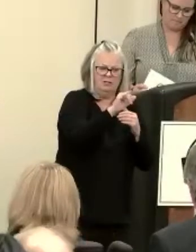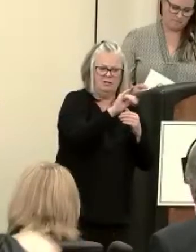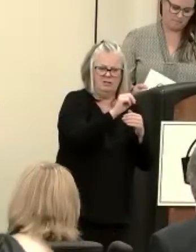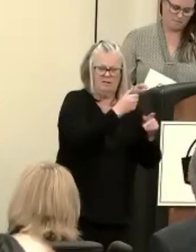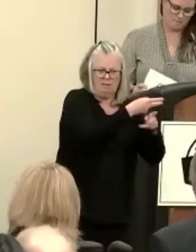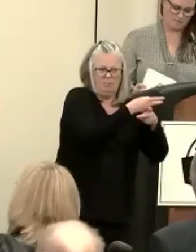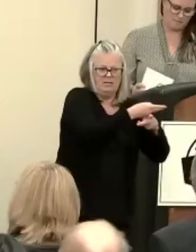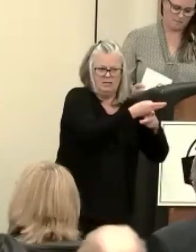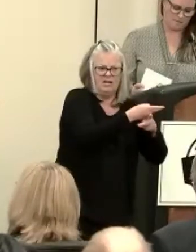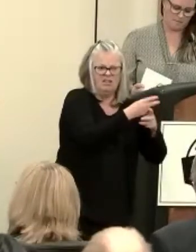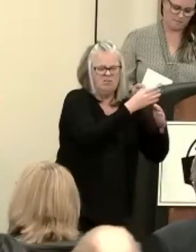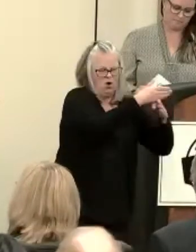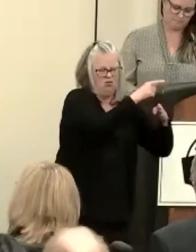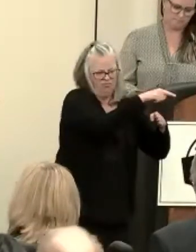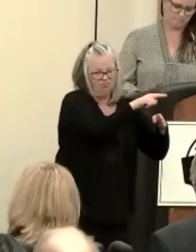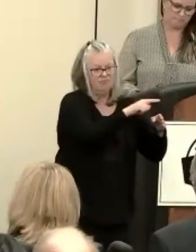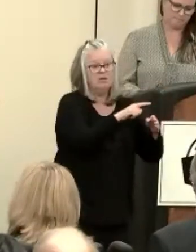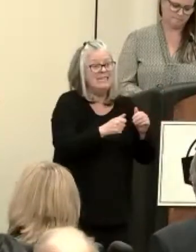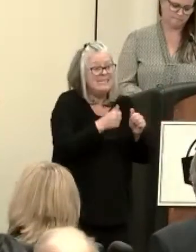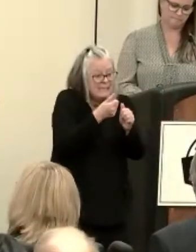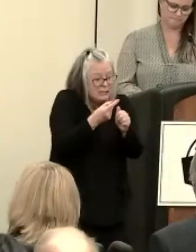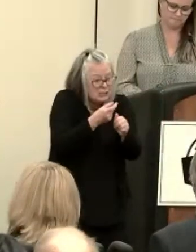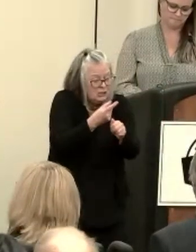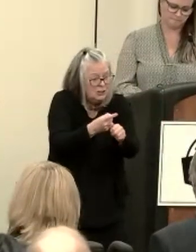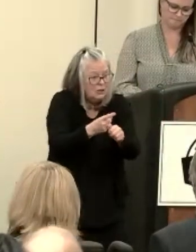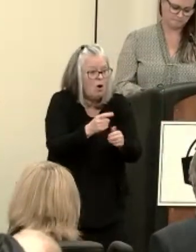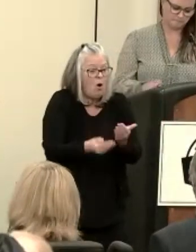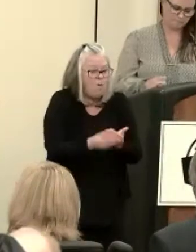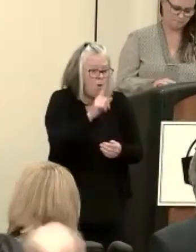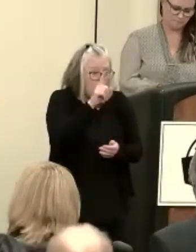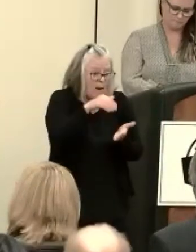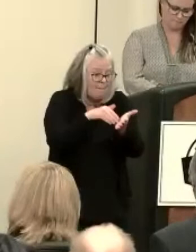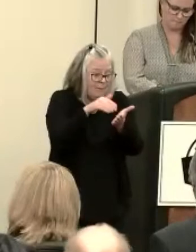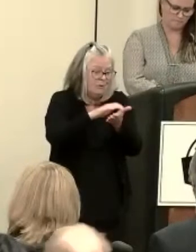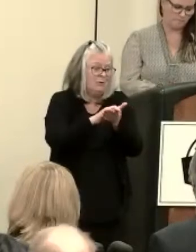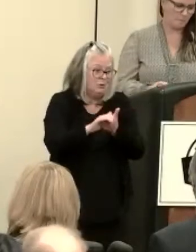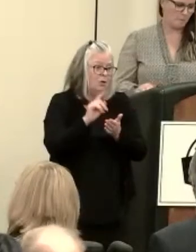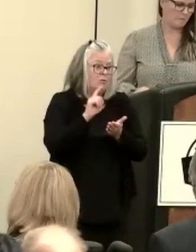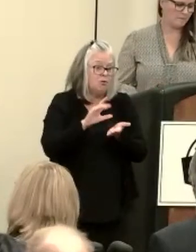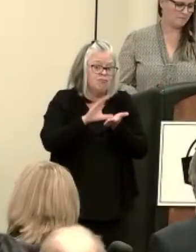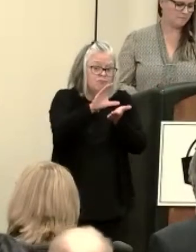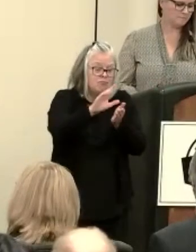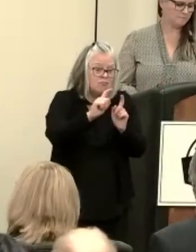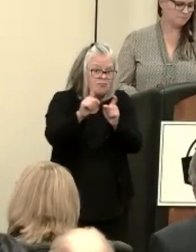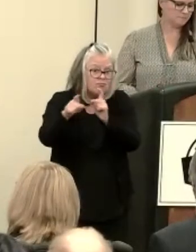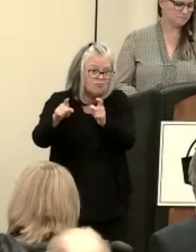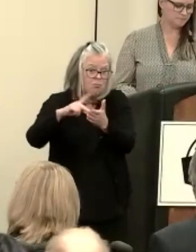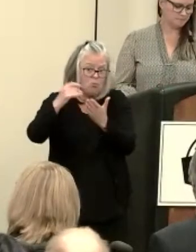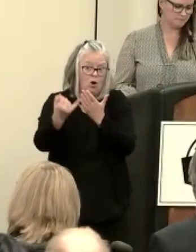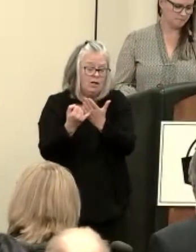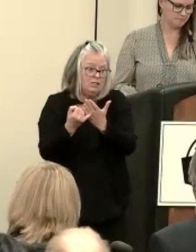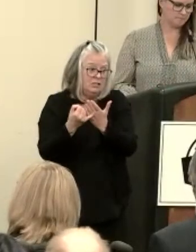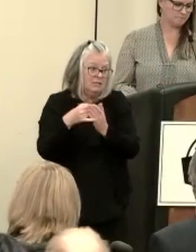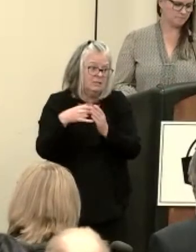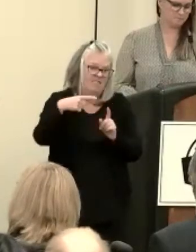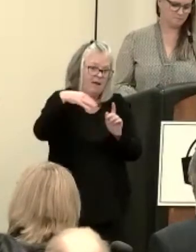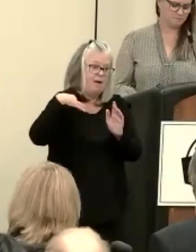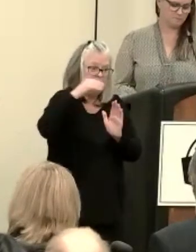year there's at least almost $1 million that can go towards projects on an application base. This year we